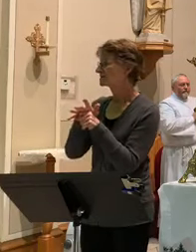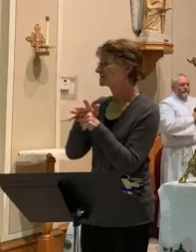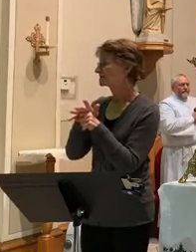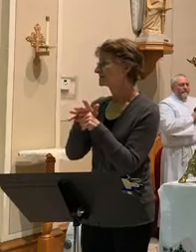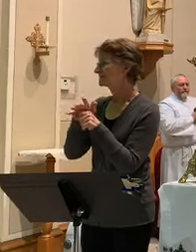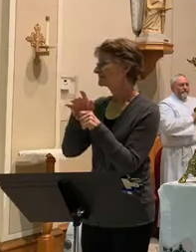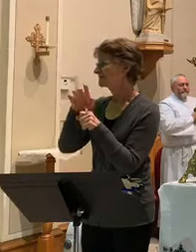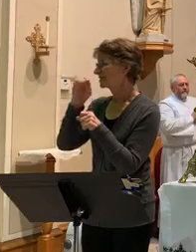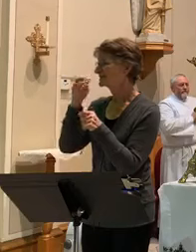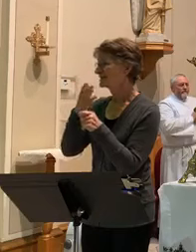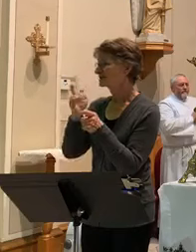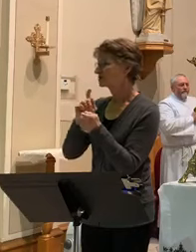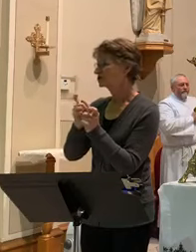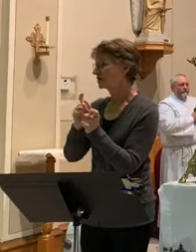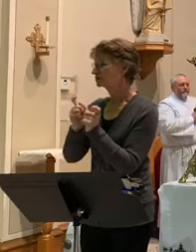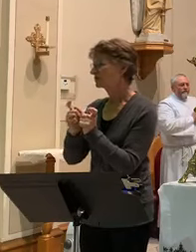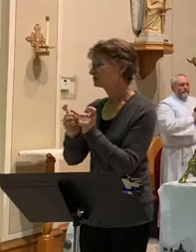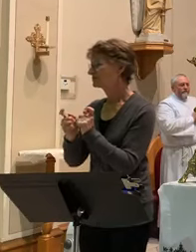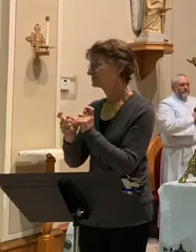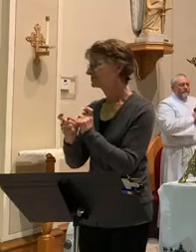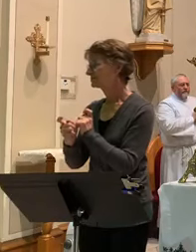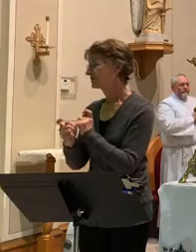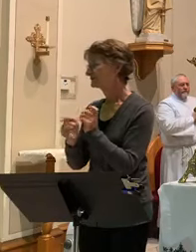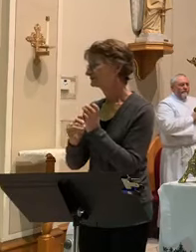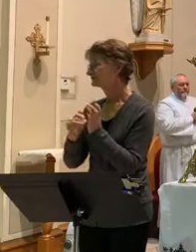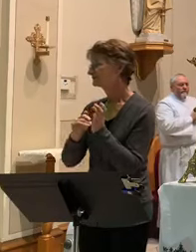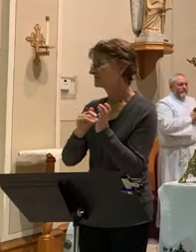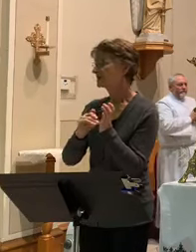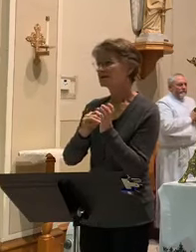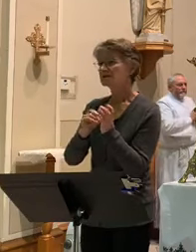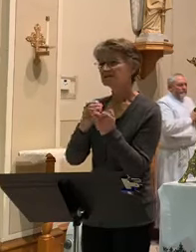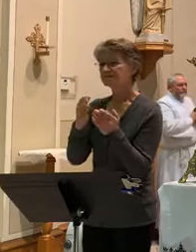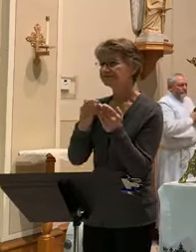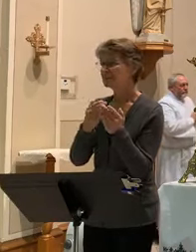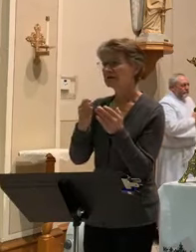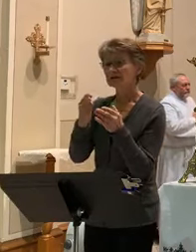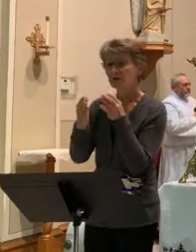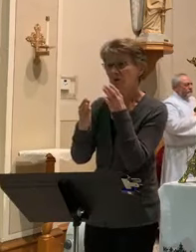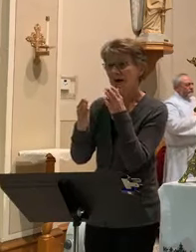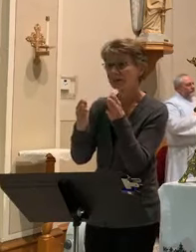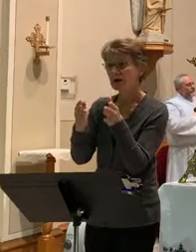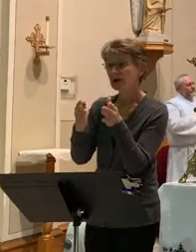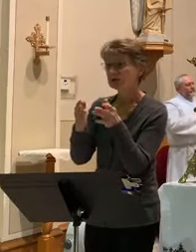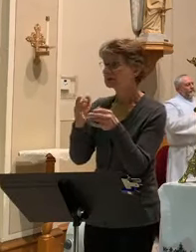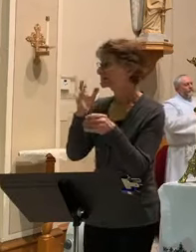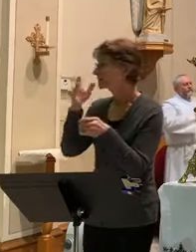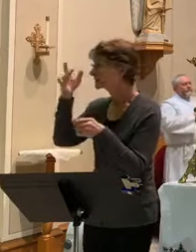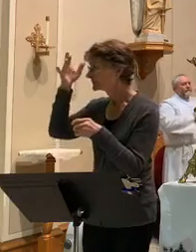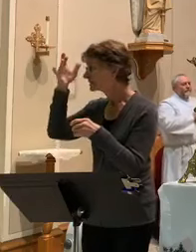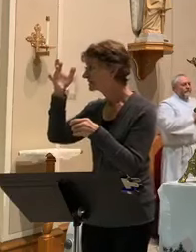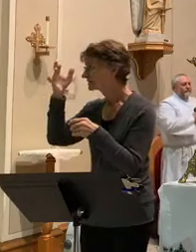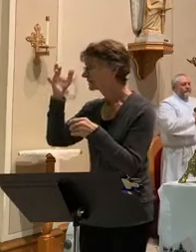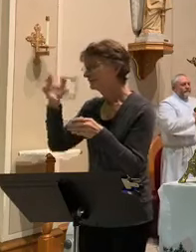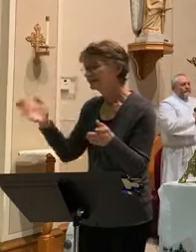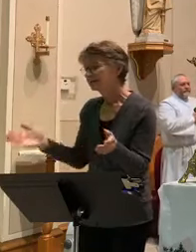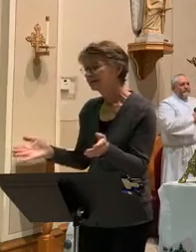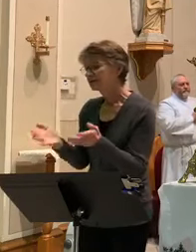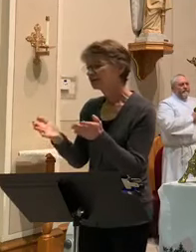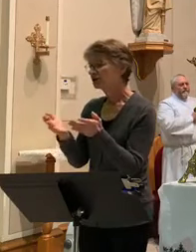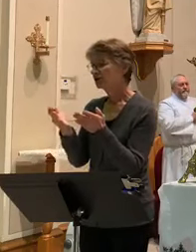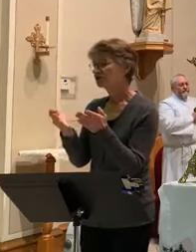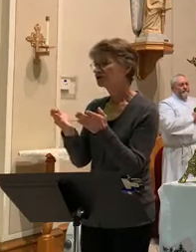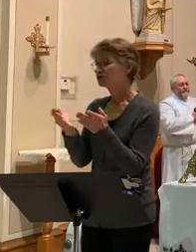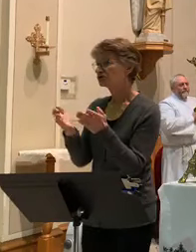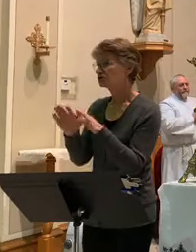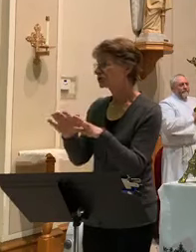from month to month. And so I ask that if you're a grandparent or a parent, to get your children that are not at our Catholic school signed